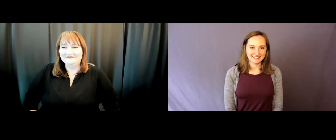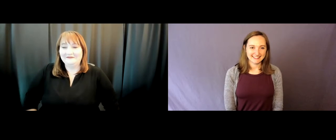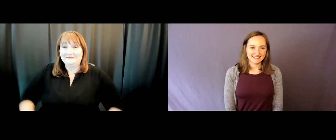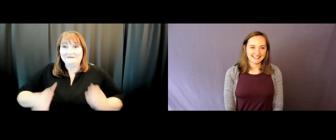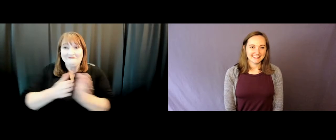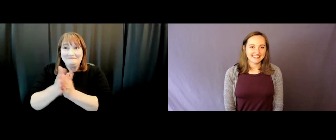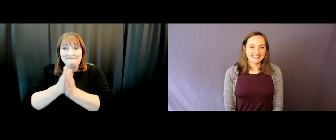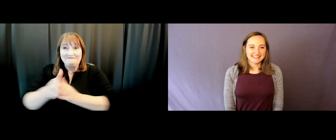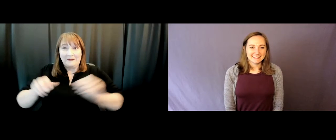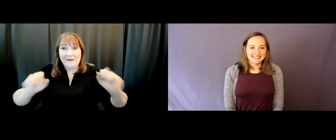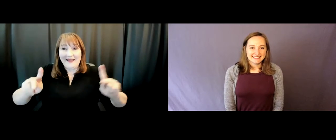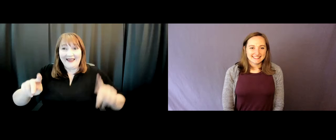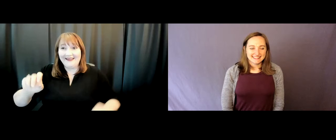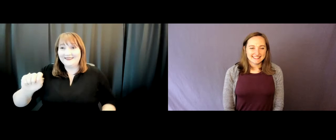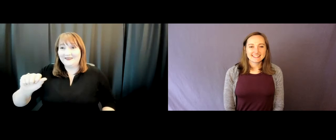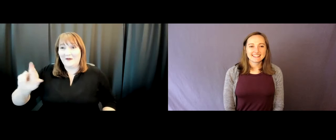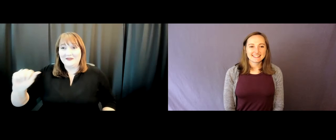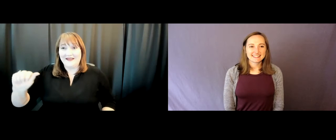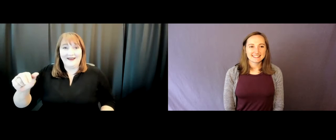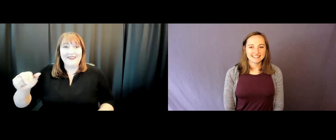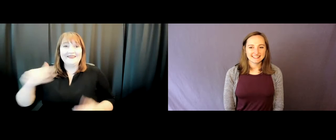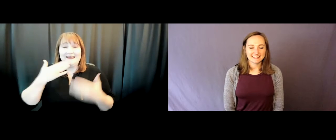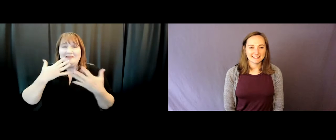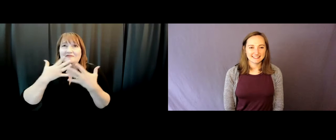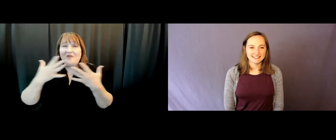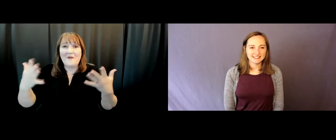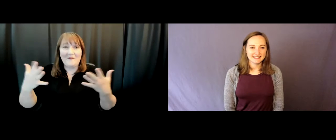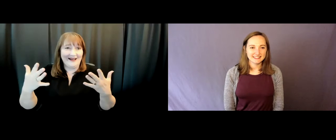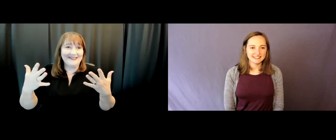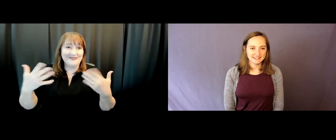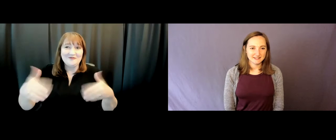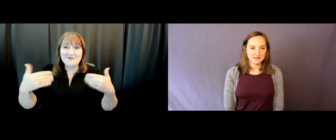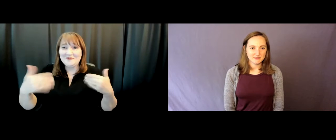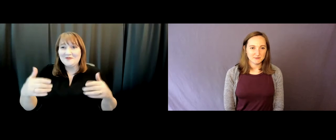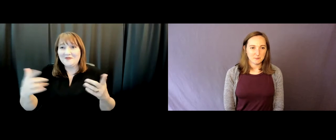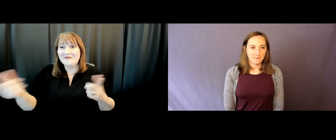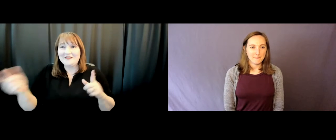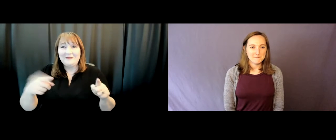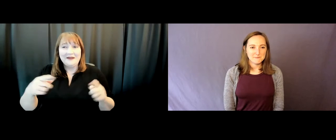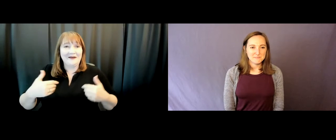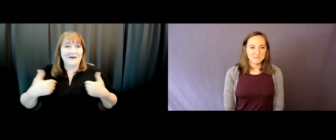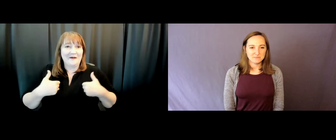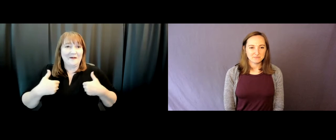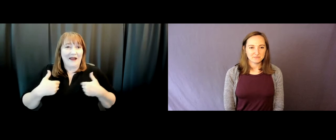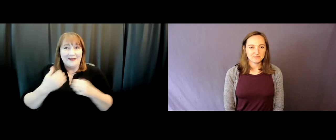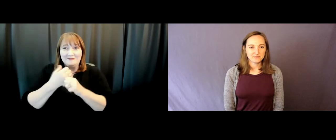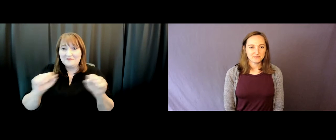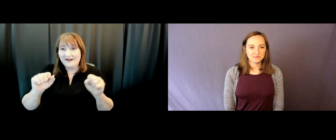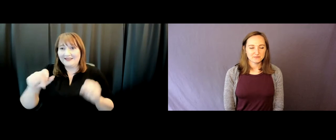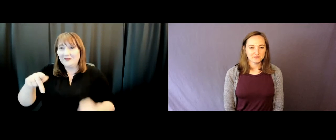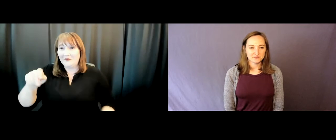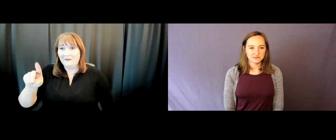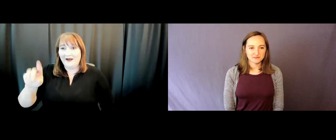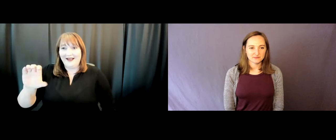Okay, so Sarah, thank you so much for being on the Animal Rescue podcast.